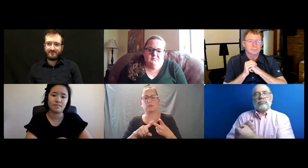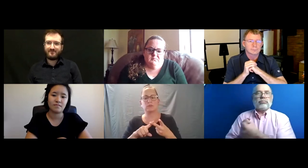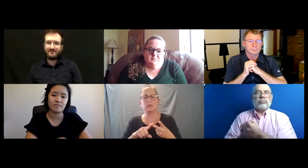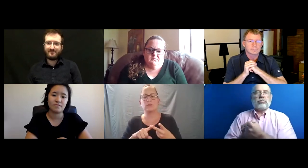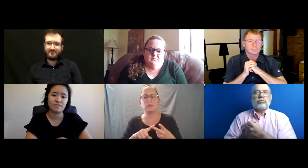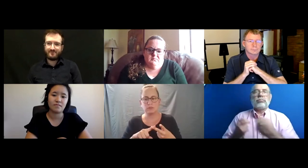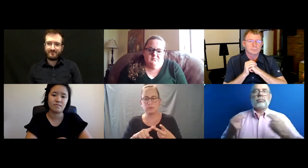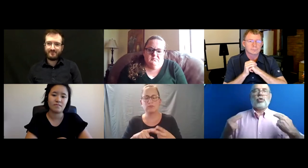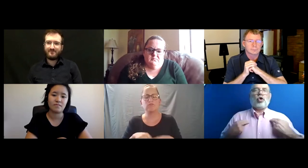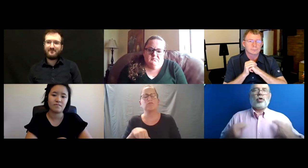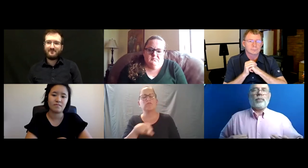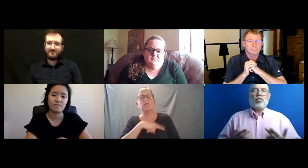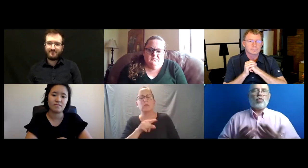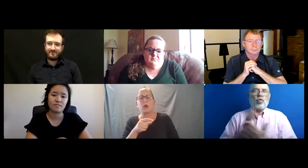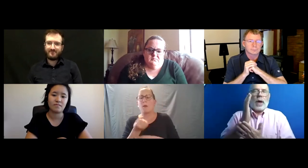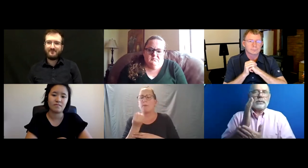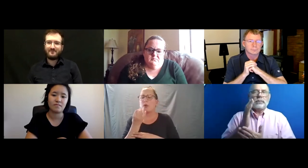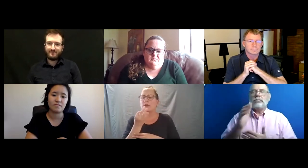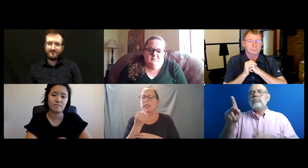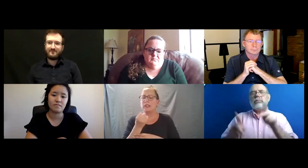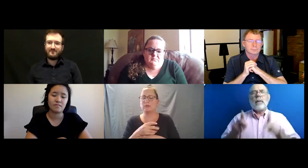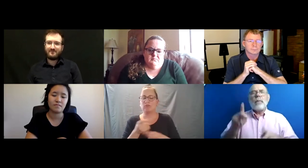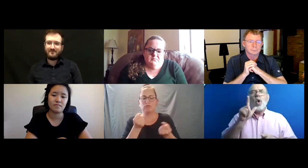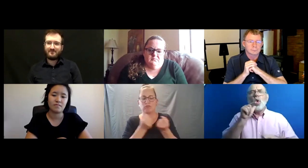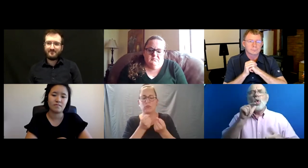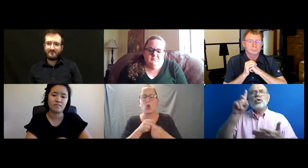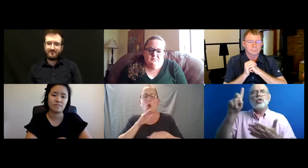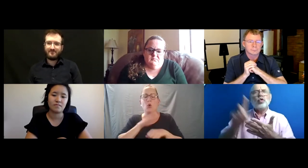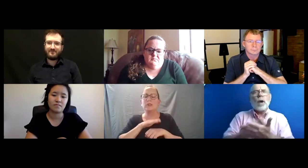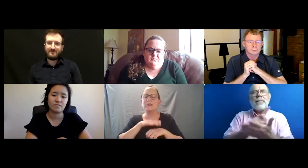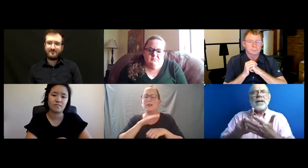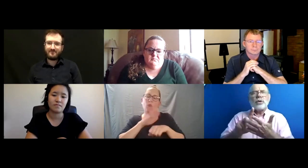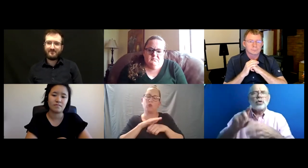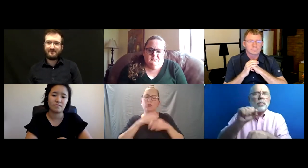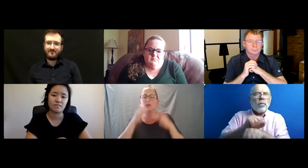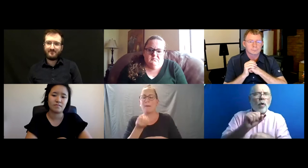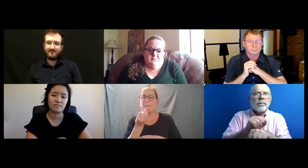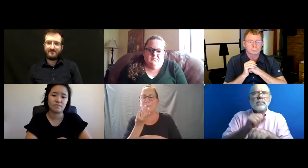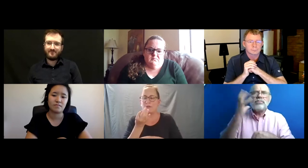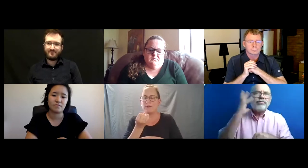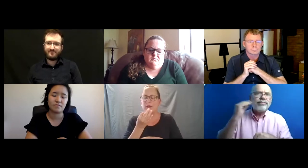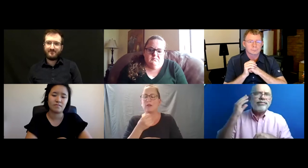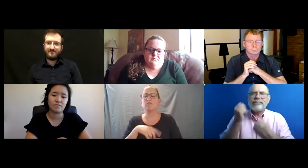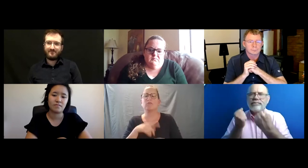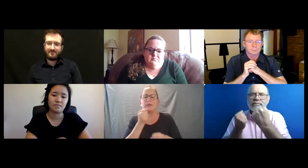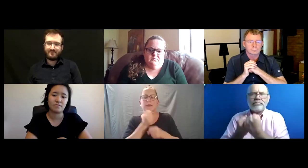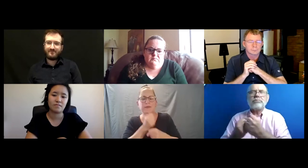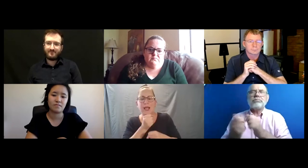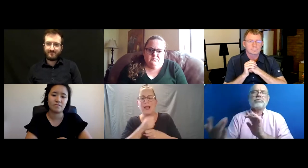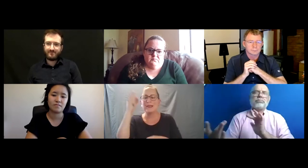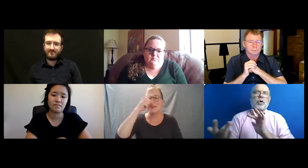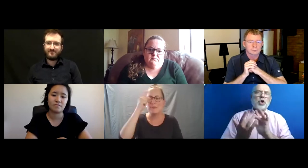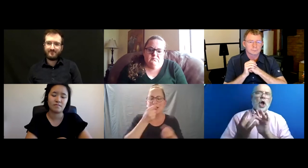I also work as a private consultant in supporting individuals in their human rights discrimination cases if